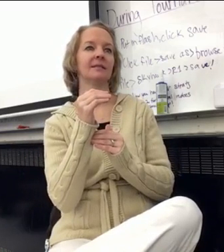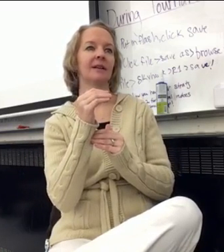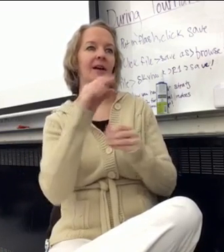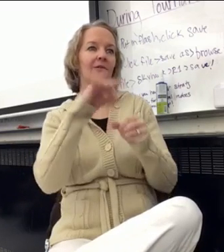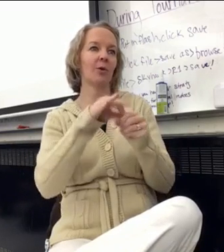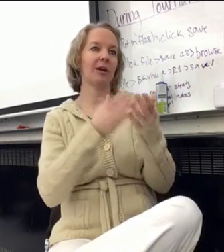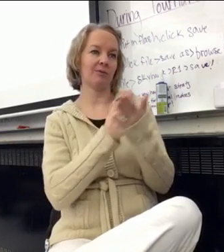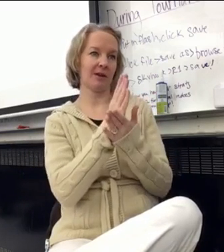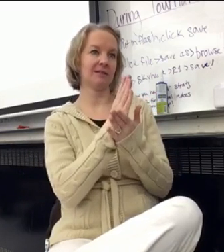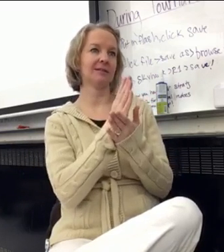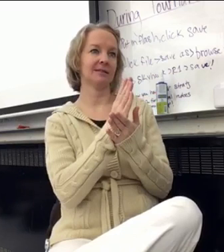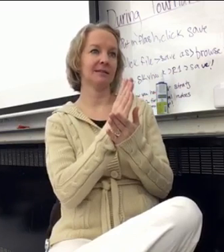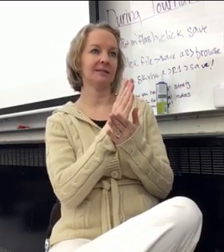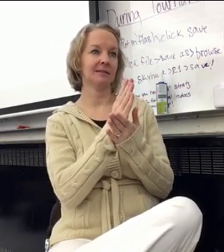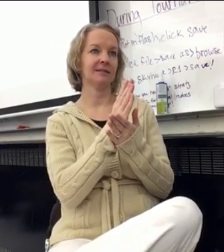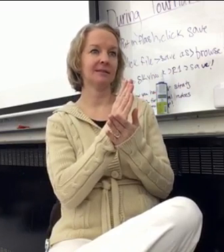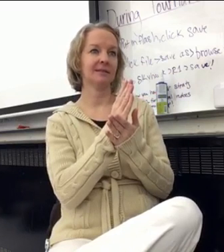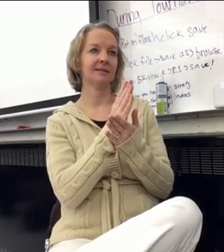voting rights.